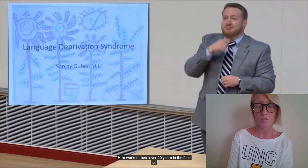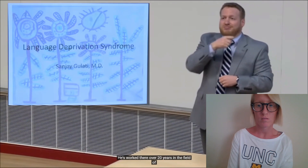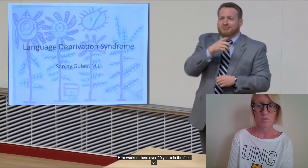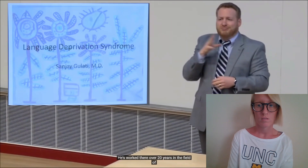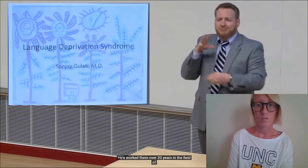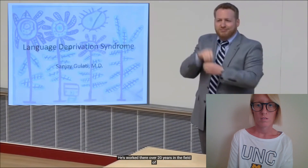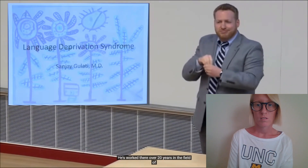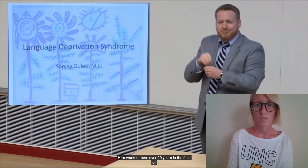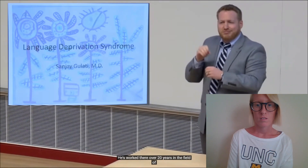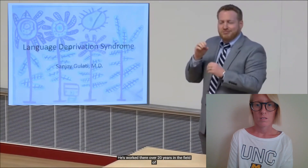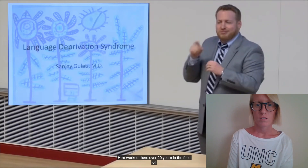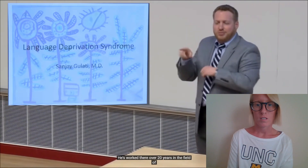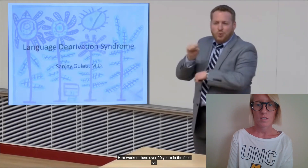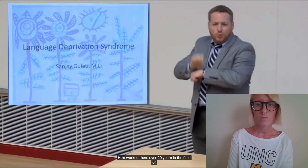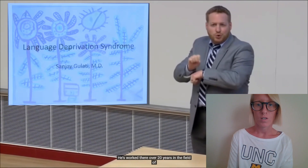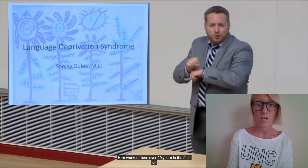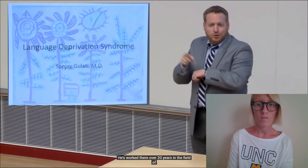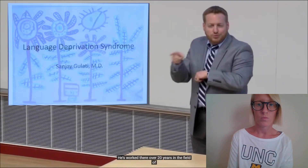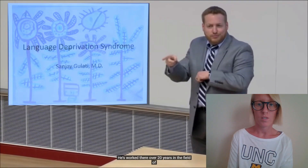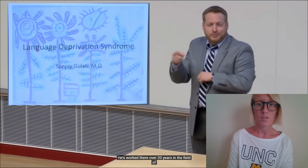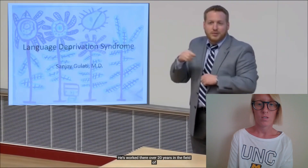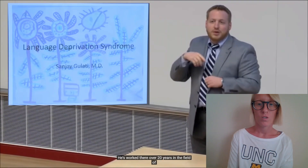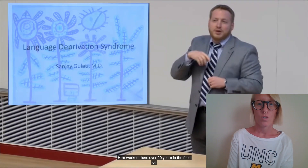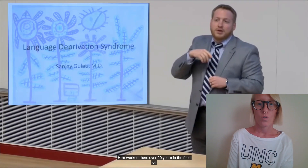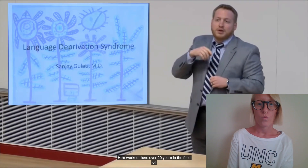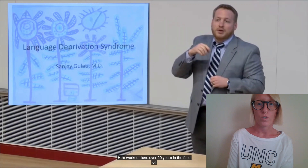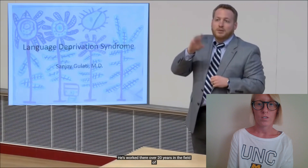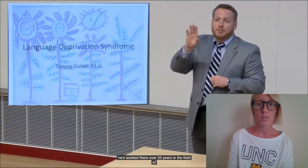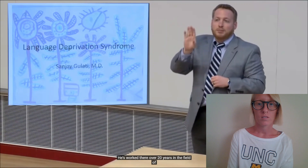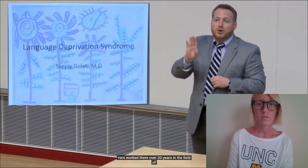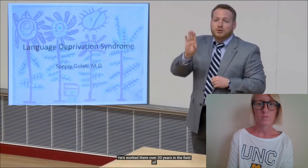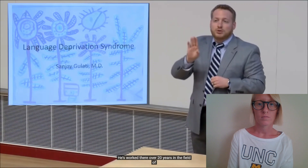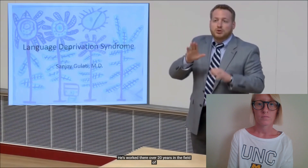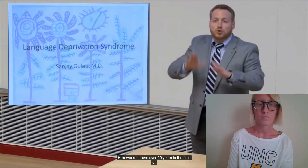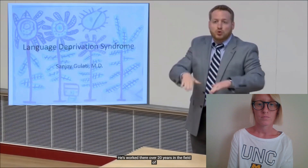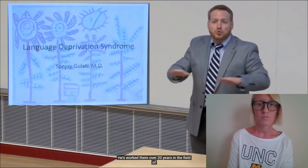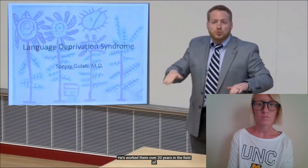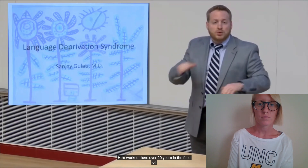20 years He's involved in the with field work